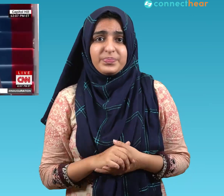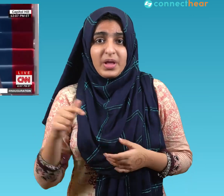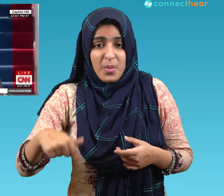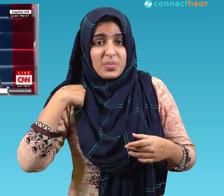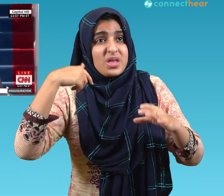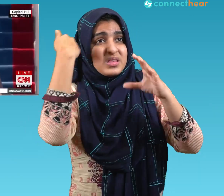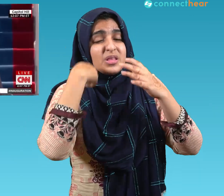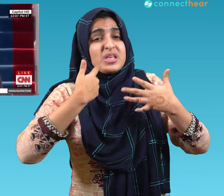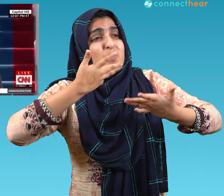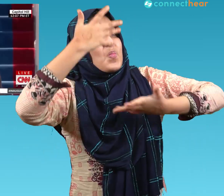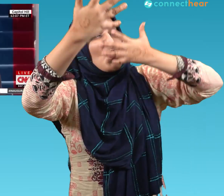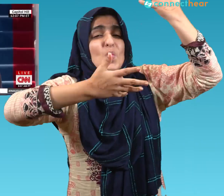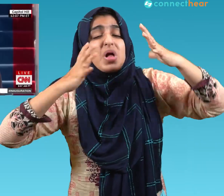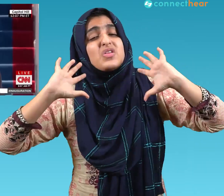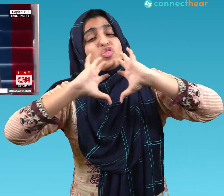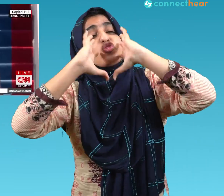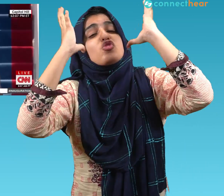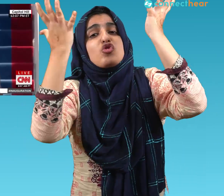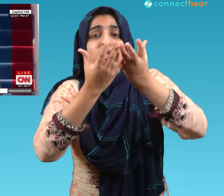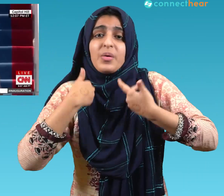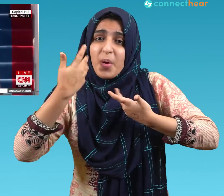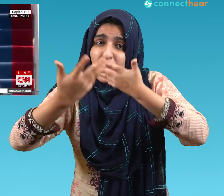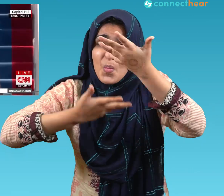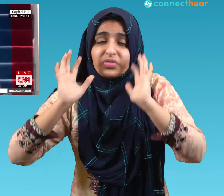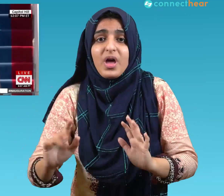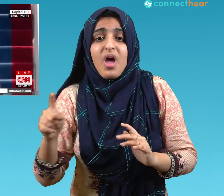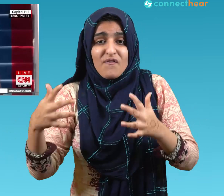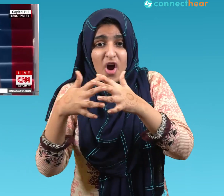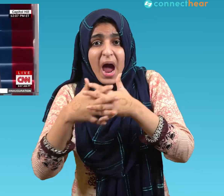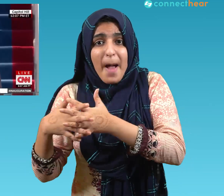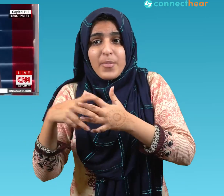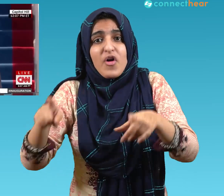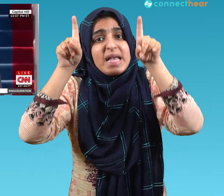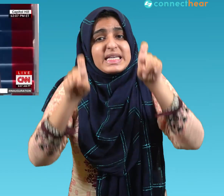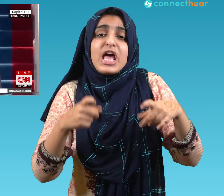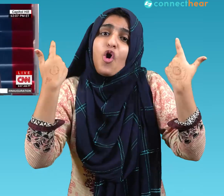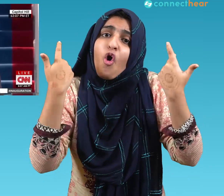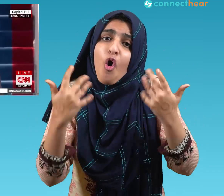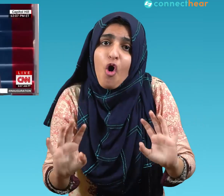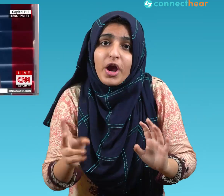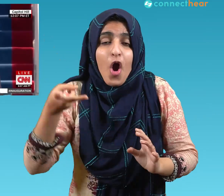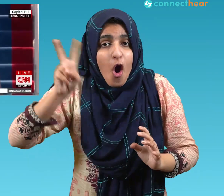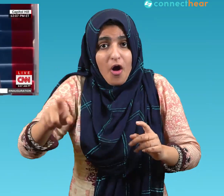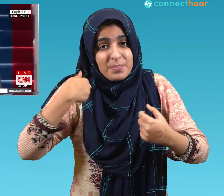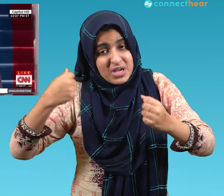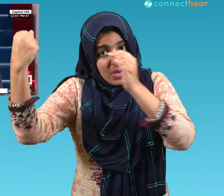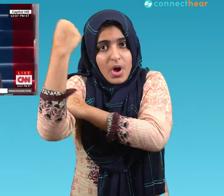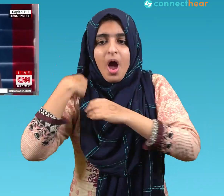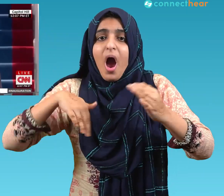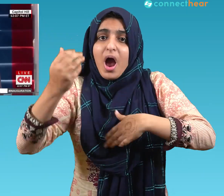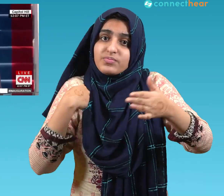my message to those beyond our borders. America has been tested, and we've come out stronger for